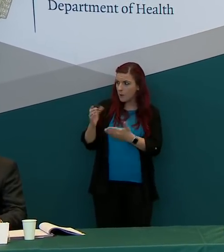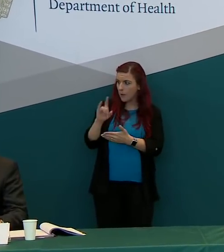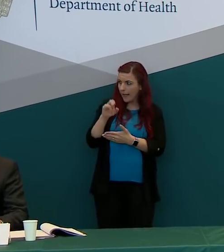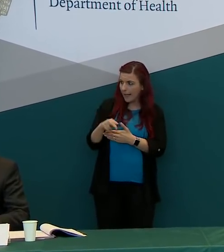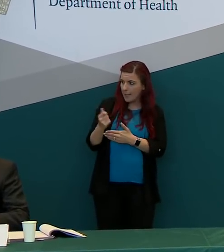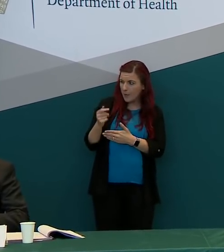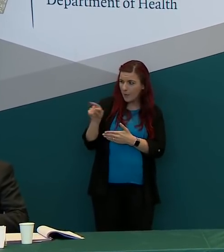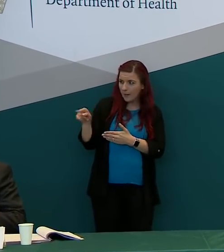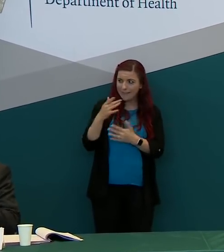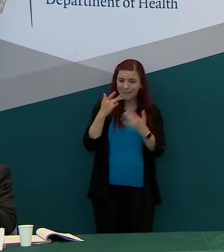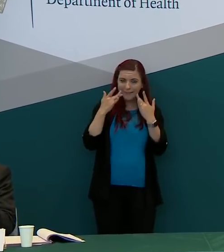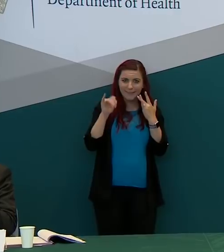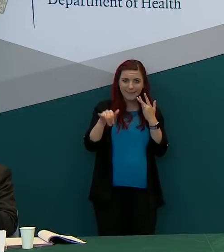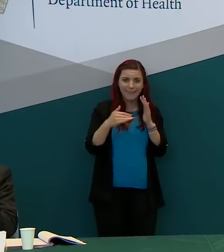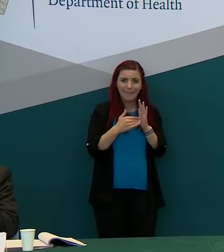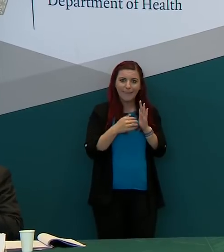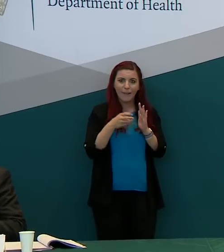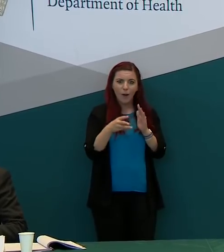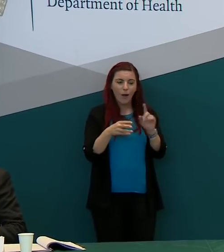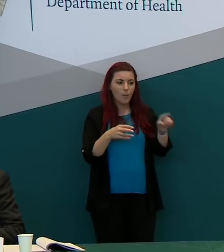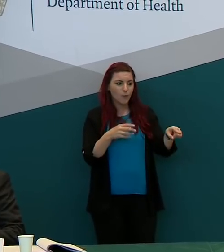if that's okay. But also,